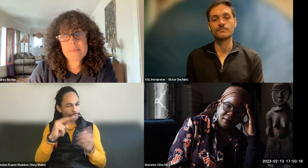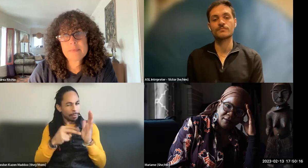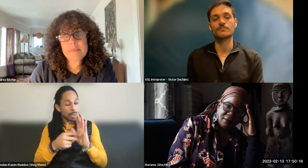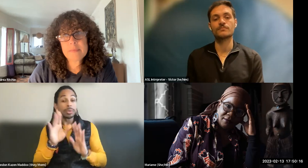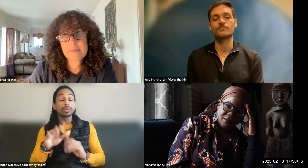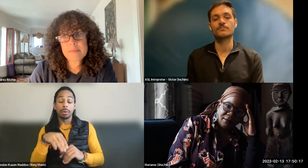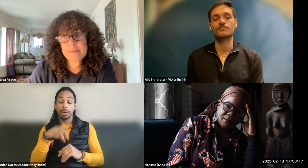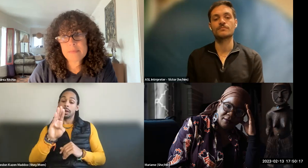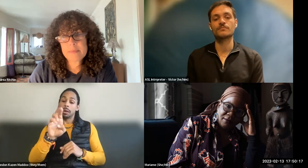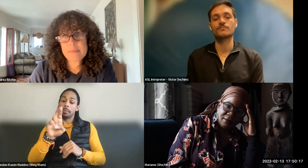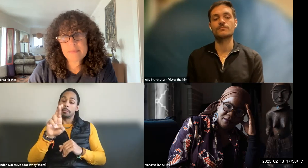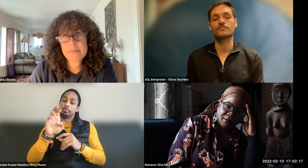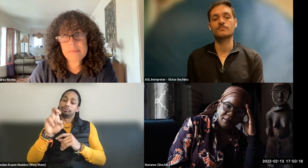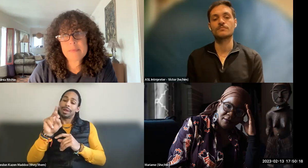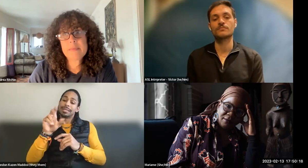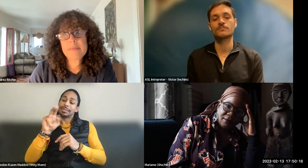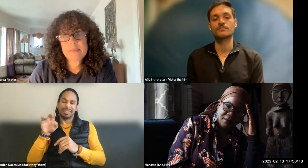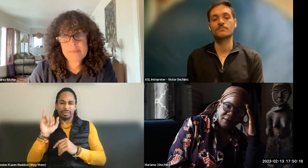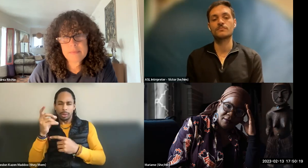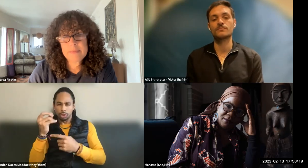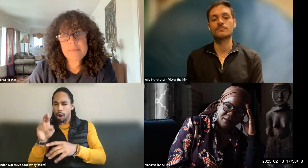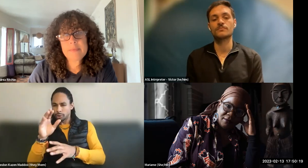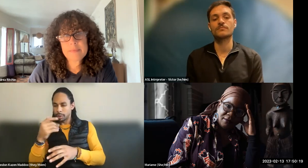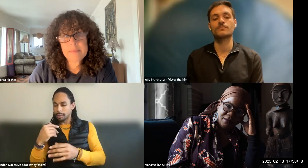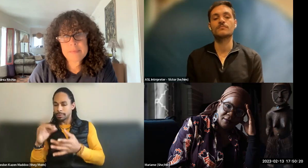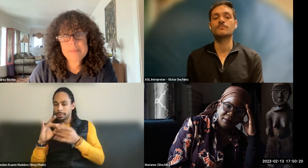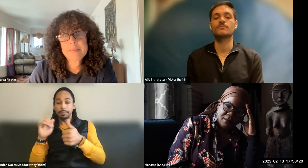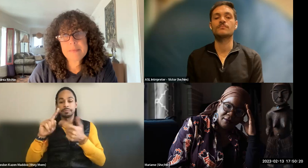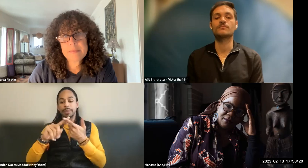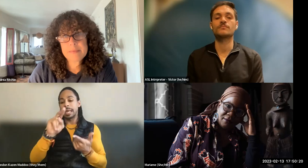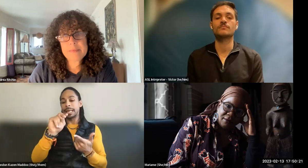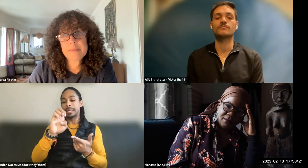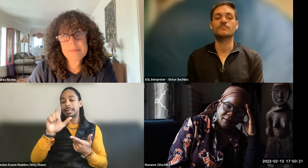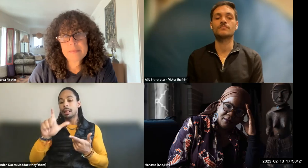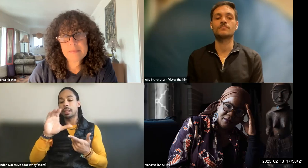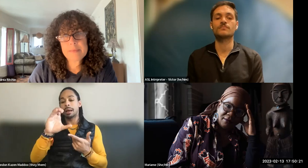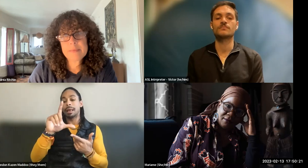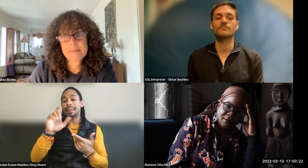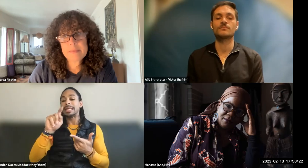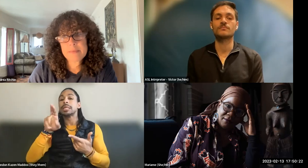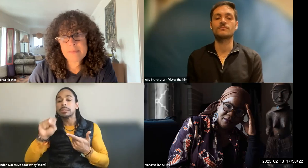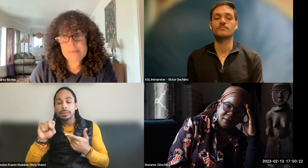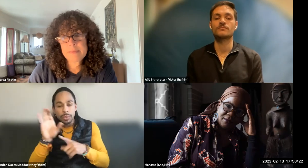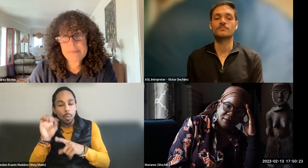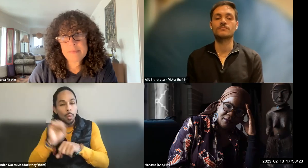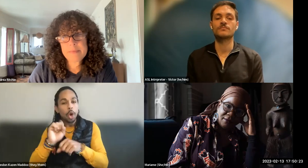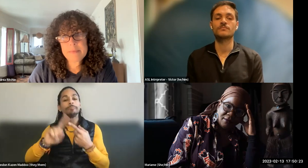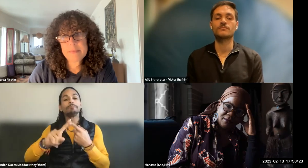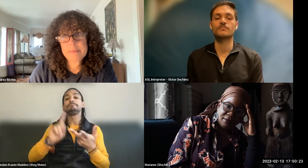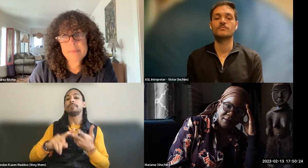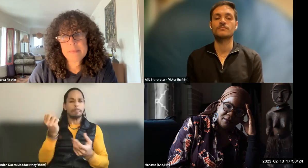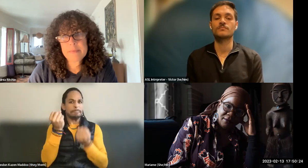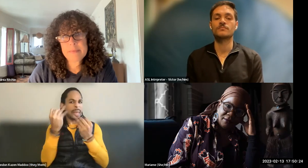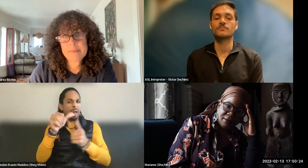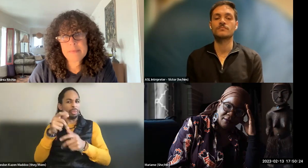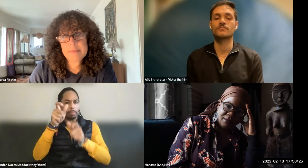Neil Cleus's work, Tyler Wall's work, and many other people illustrate to us that